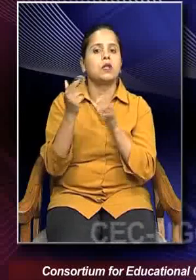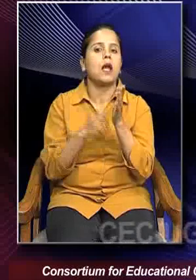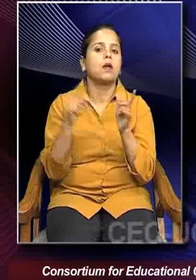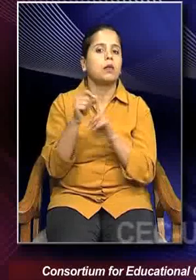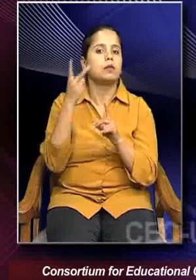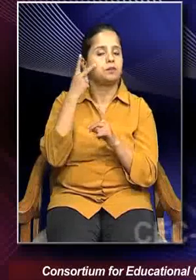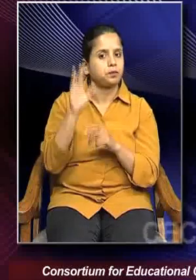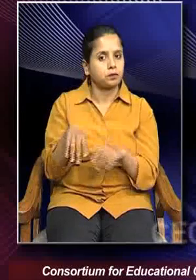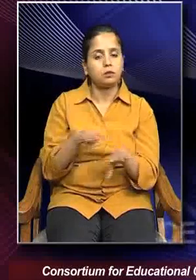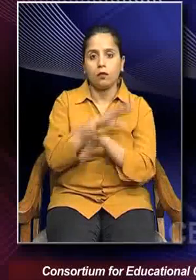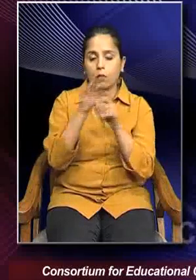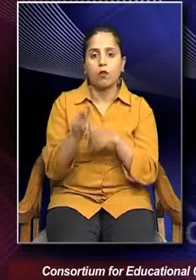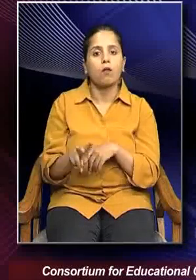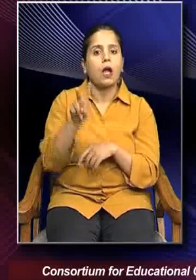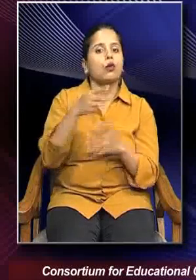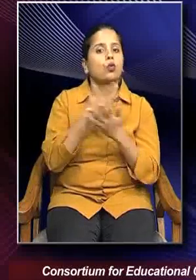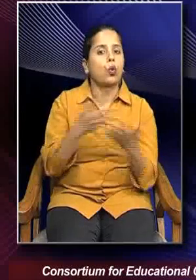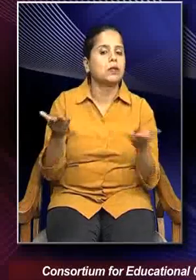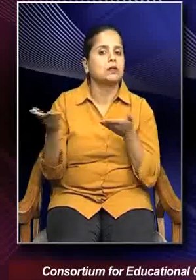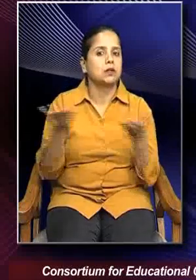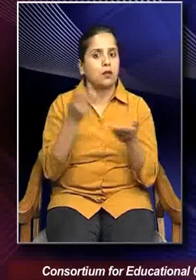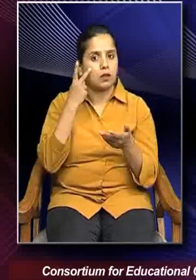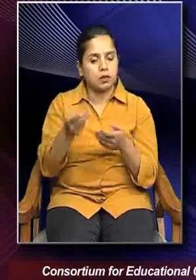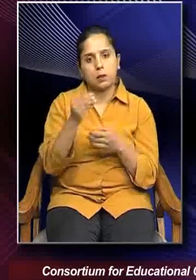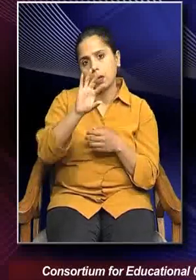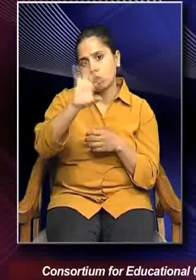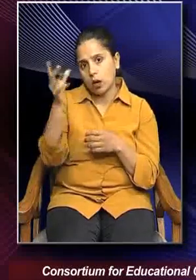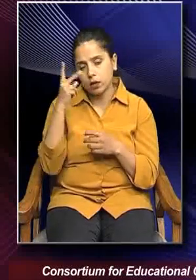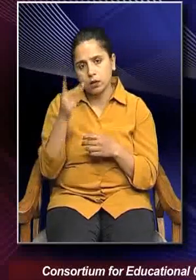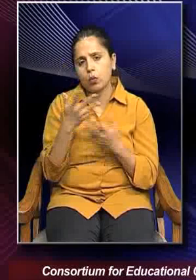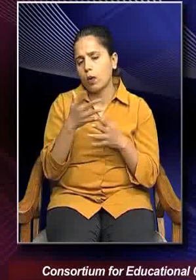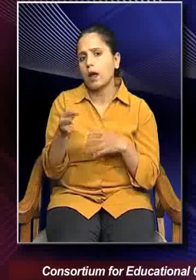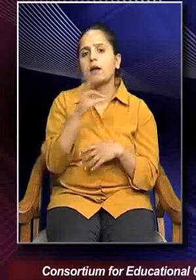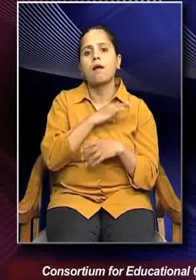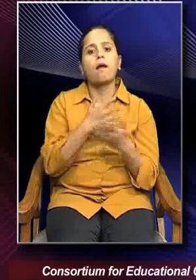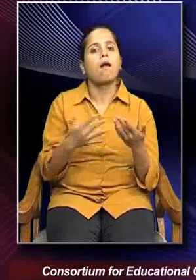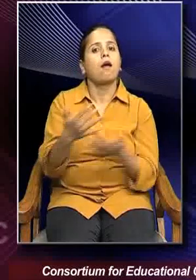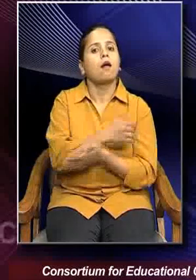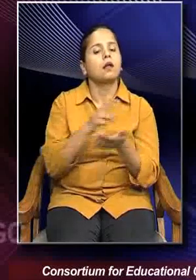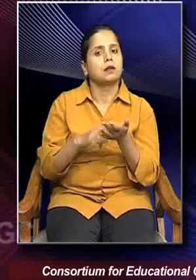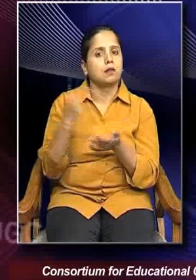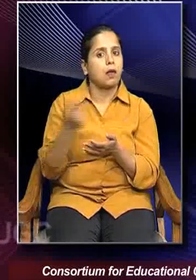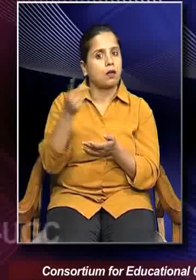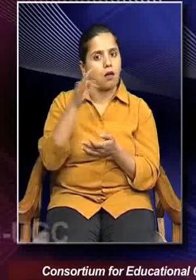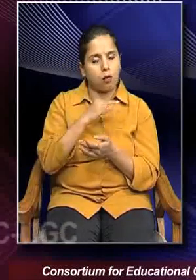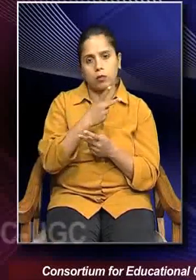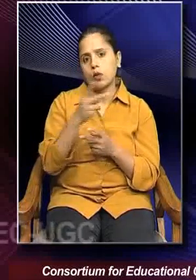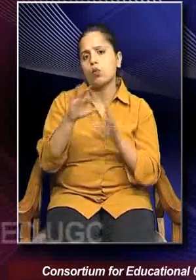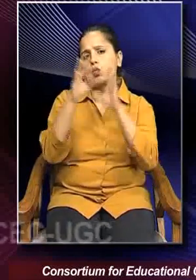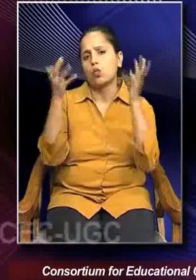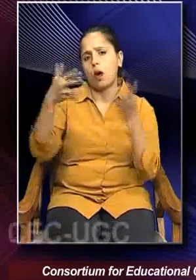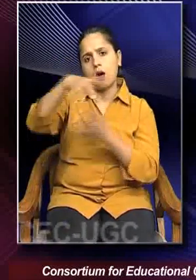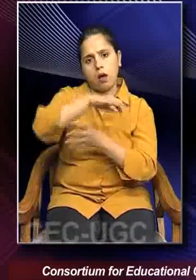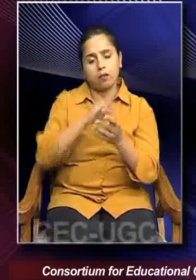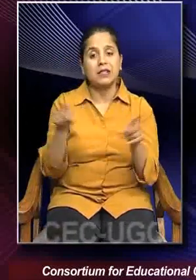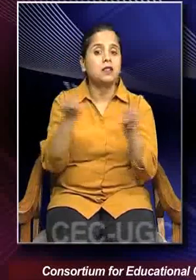is total value of the goods and services produced in the country, plus whatever income the nationals have earned from other part of the world. At